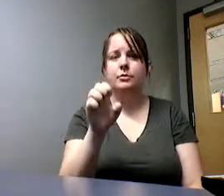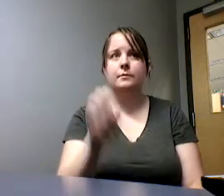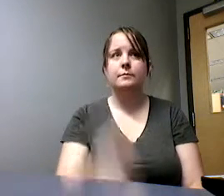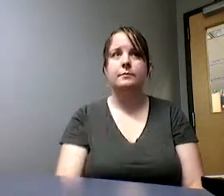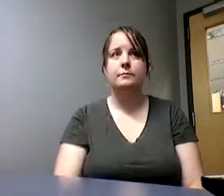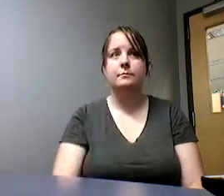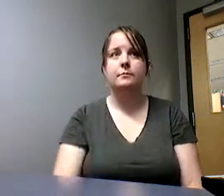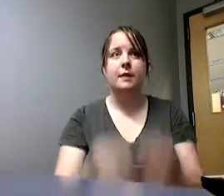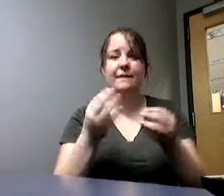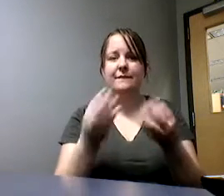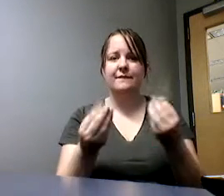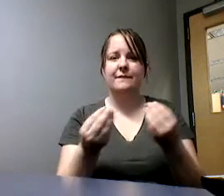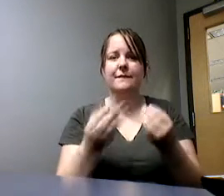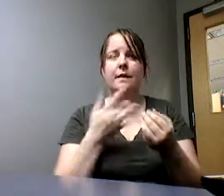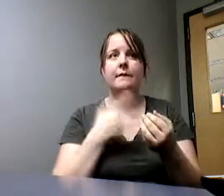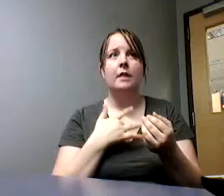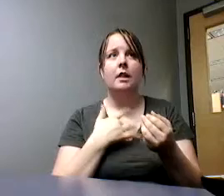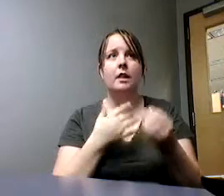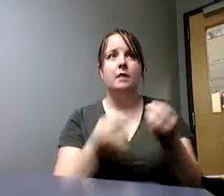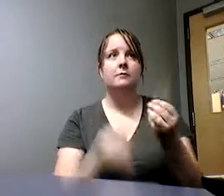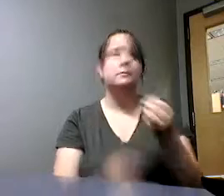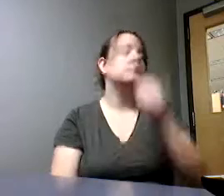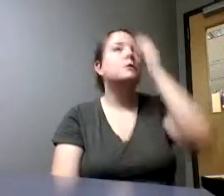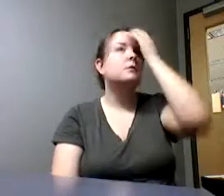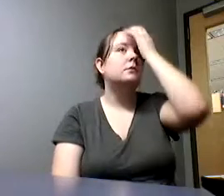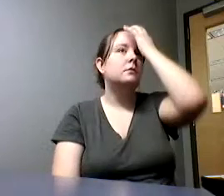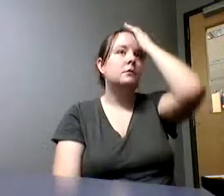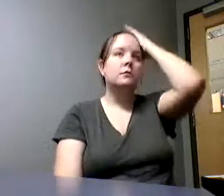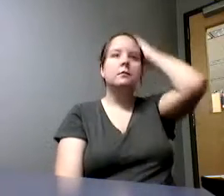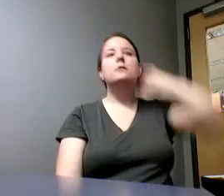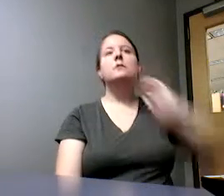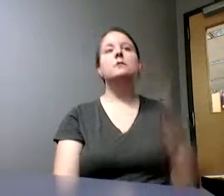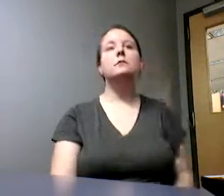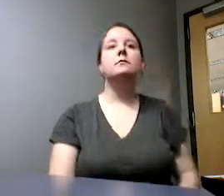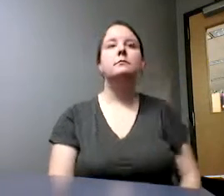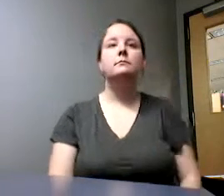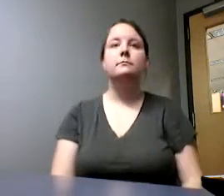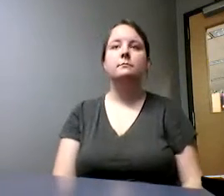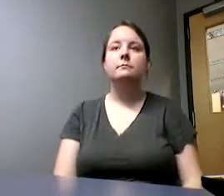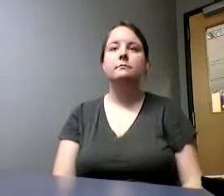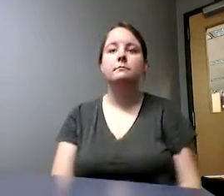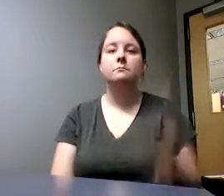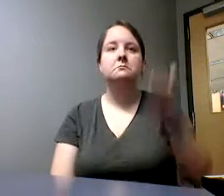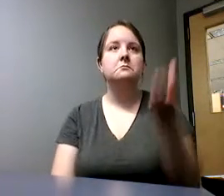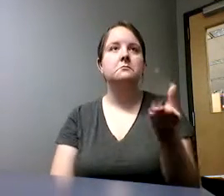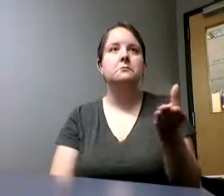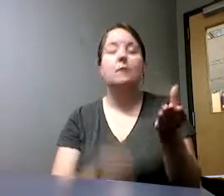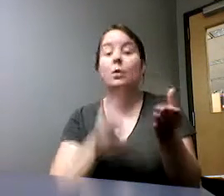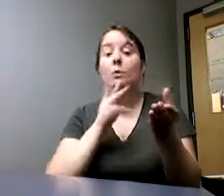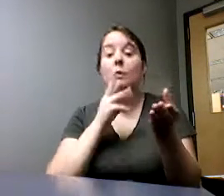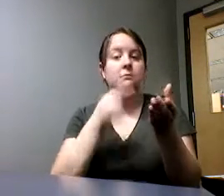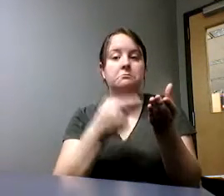Caleb? Why not? Because there's no water in it. There's not much water. How could I saturate the sponge?